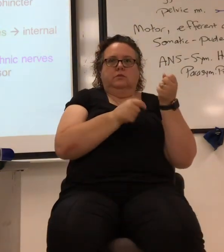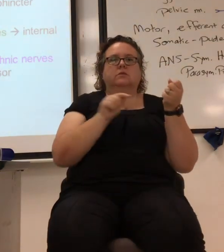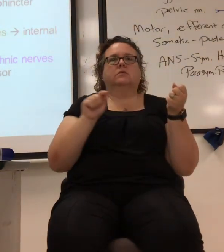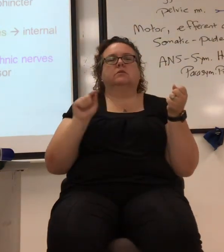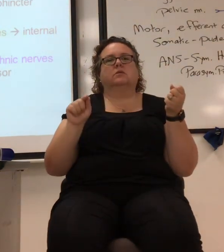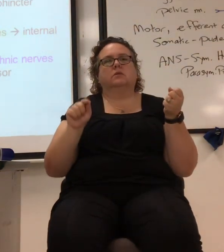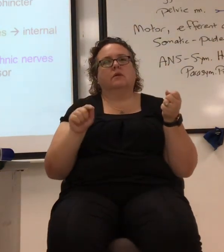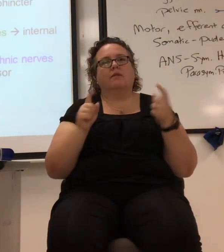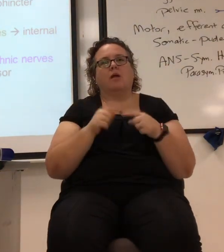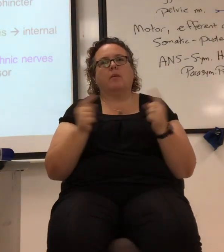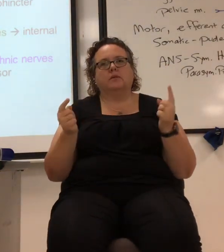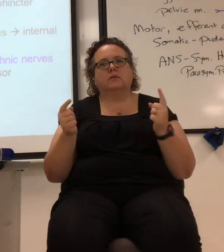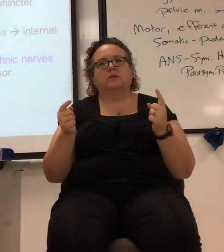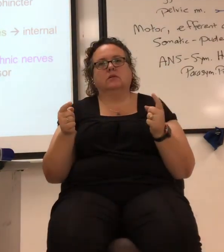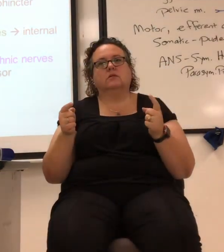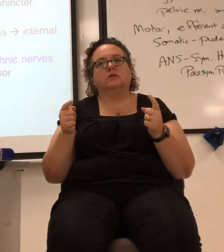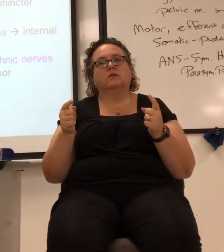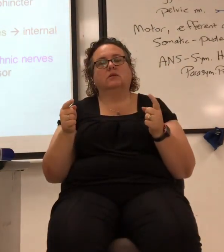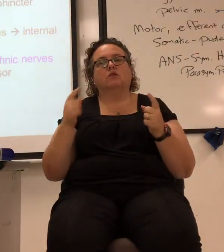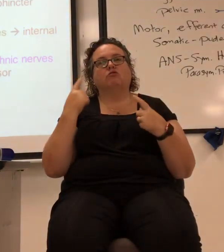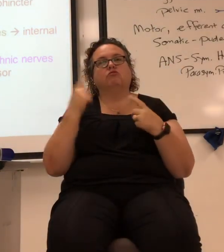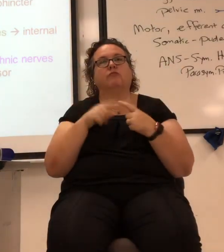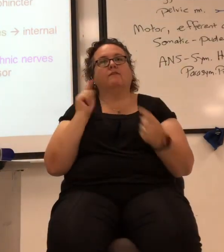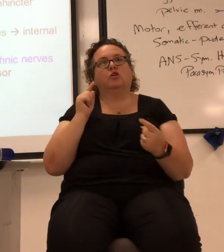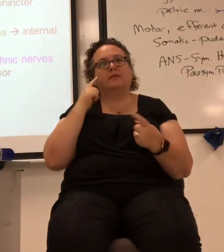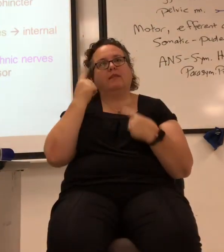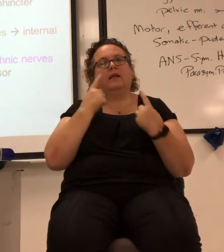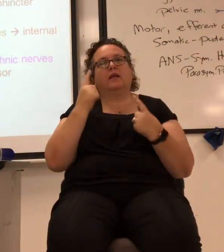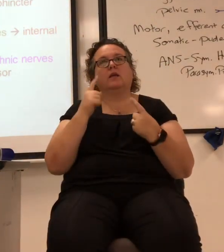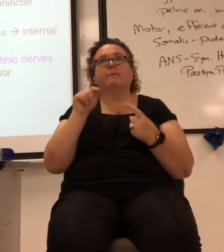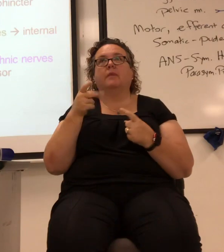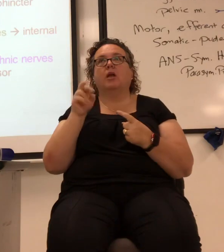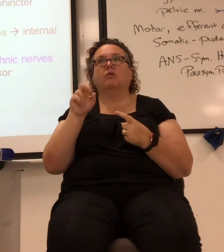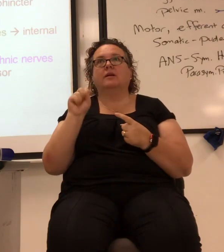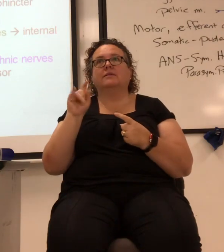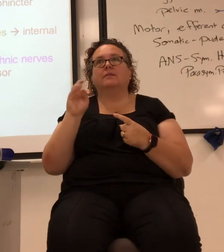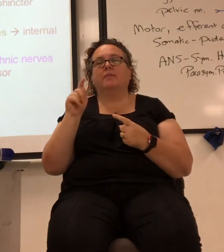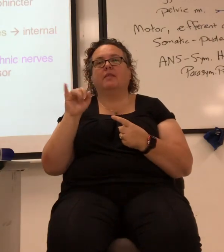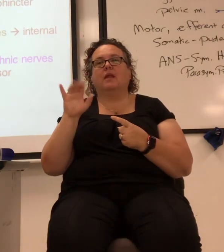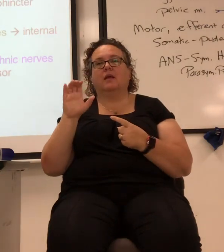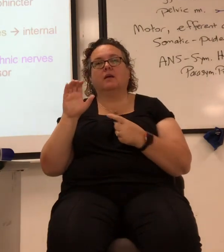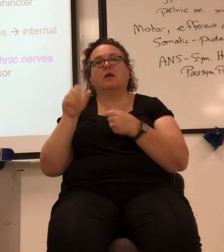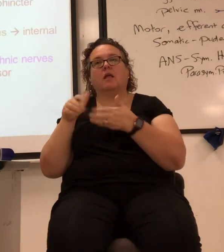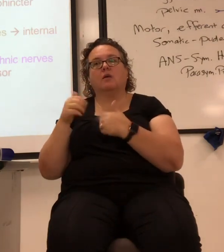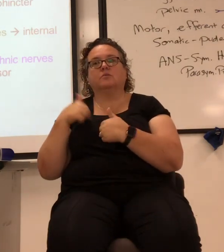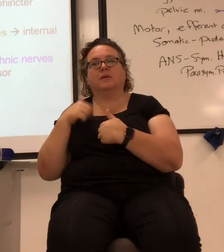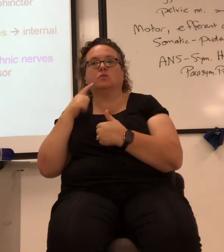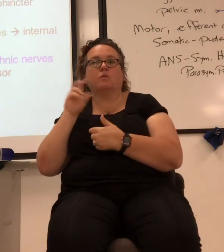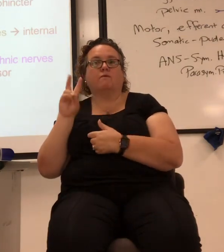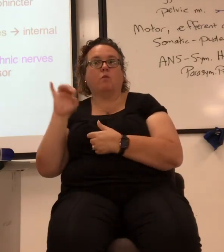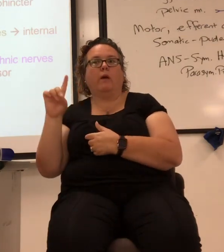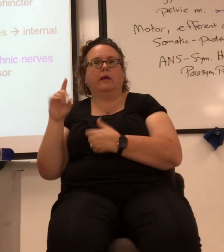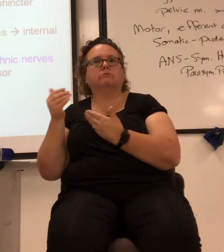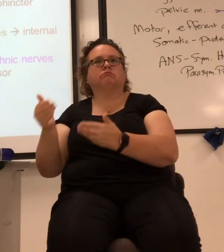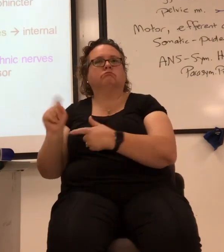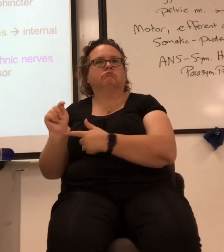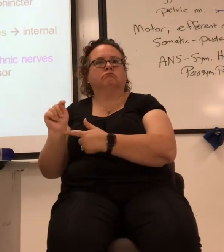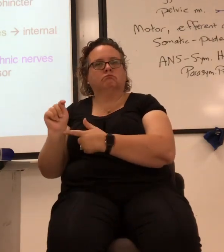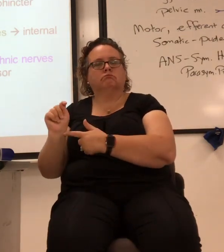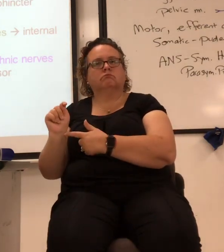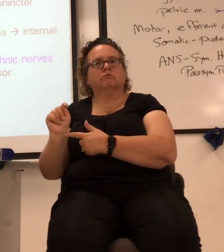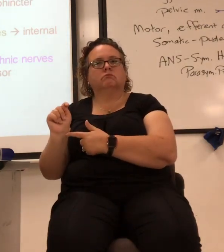If that's the case, you do the reverse thinking. So you know what it accomplishes. Therefore, how does it affect these two things? Well, if you want to